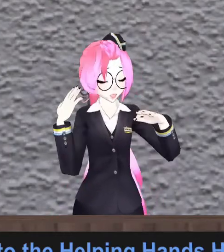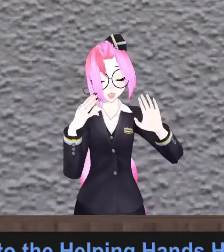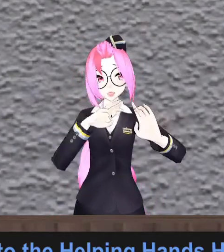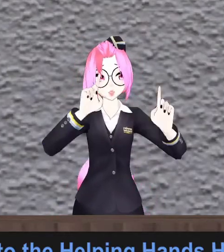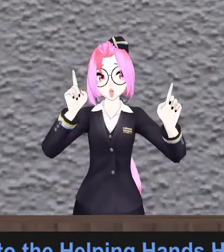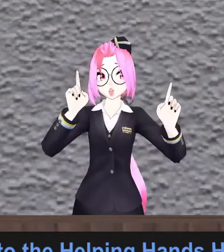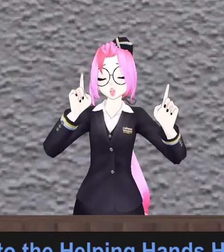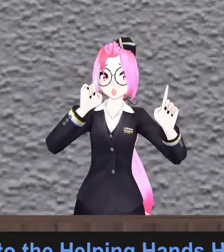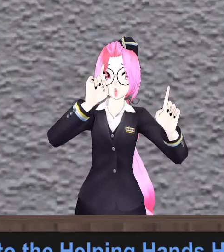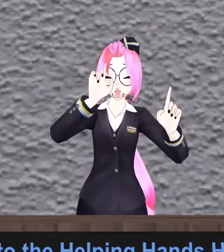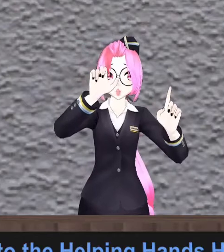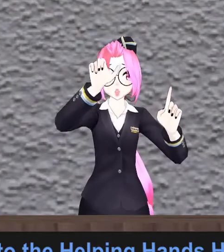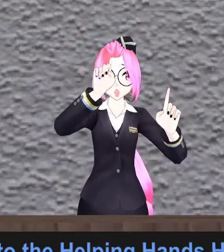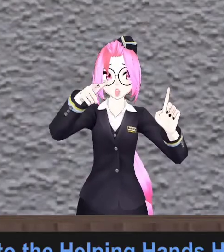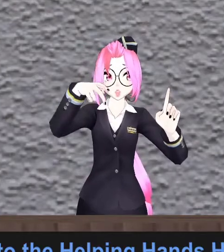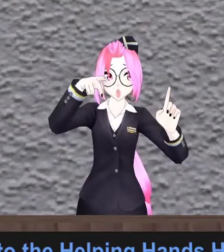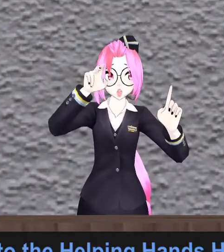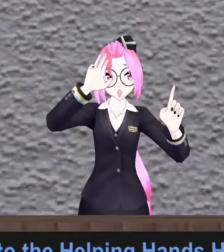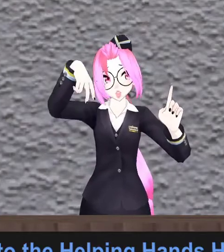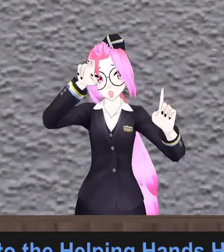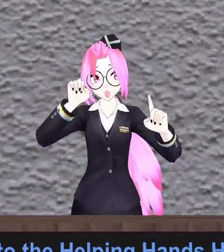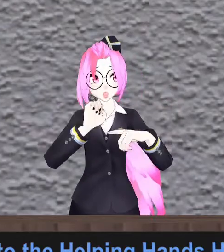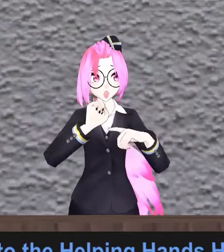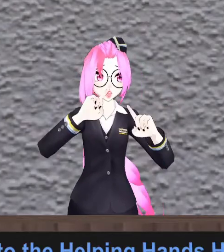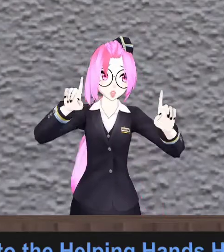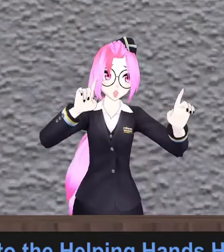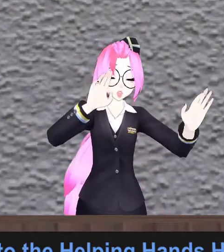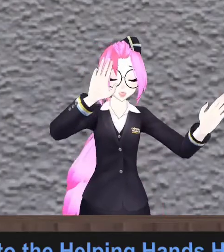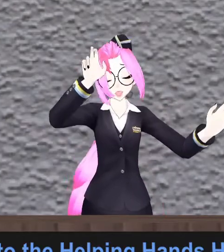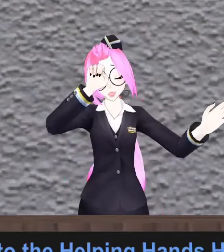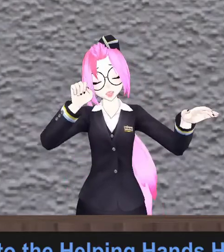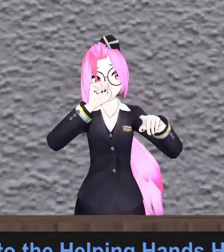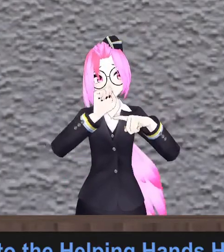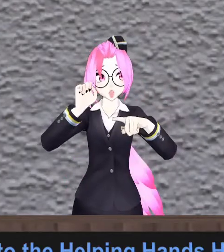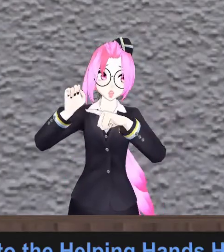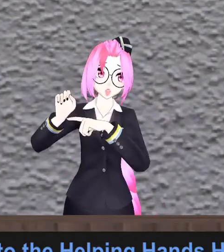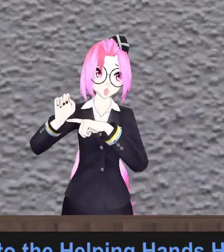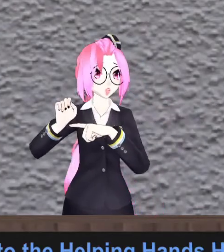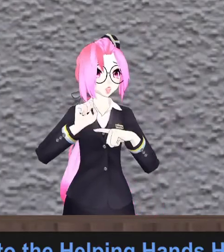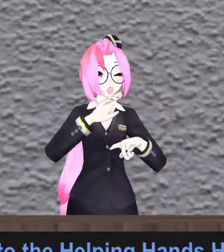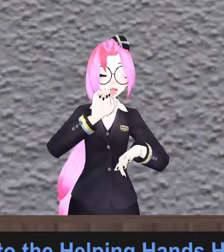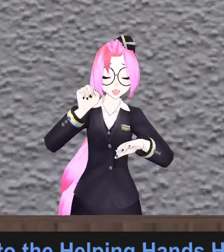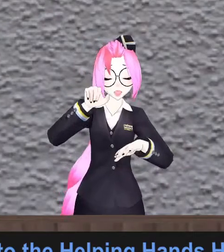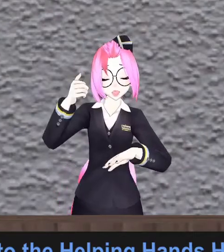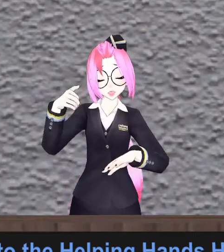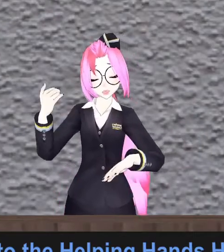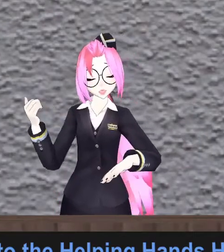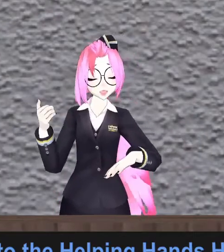background. But so both ASL and PSE differs from signed exact English and other